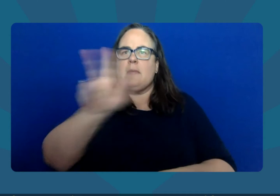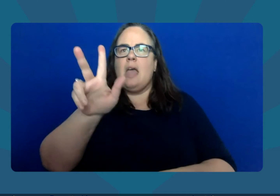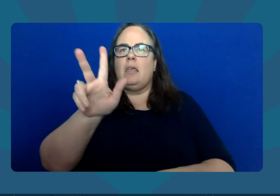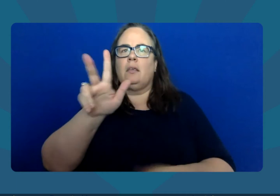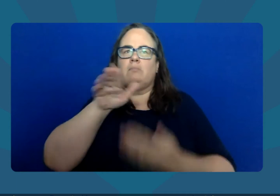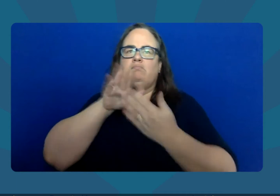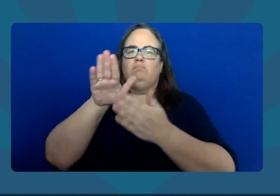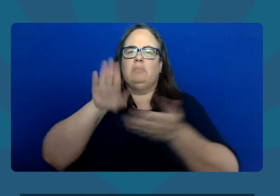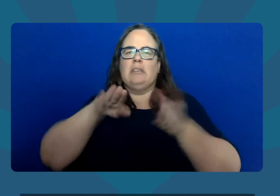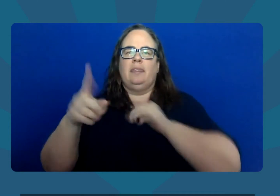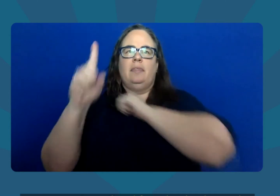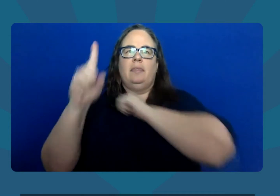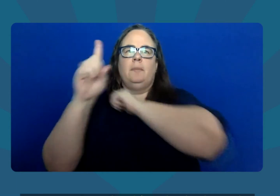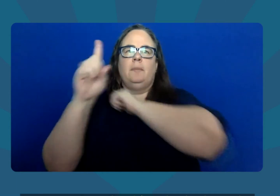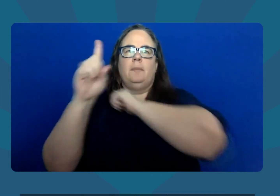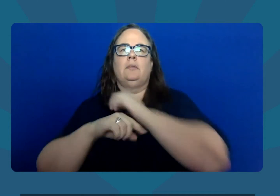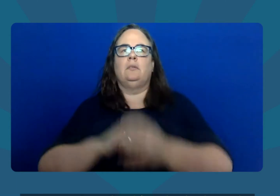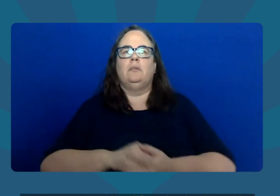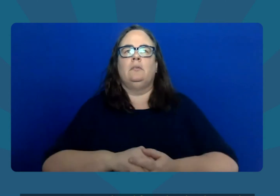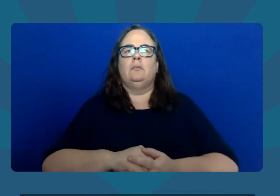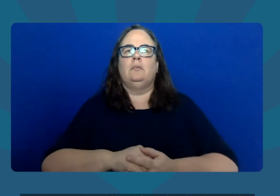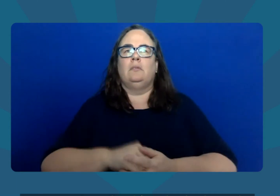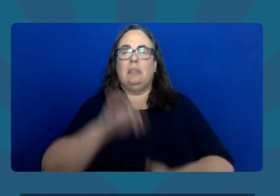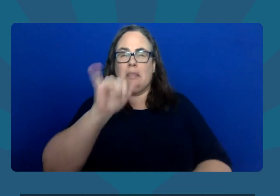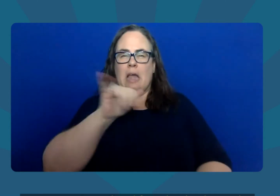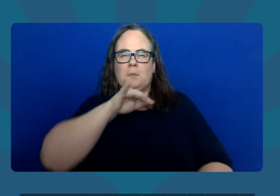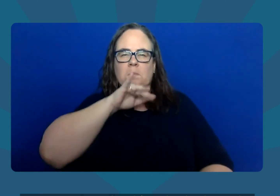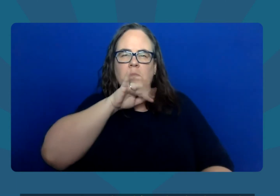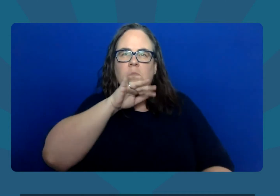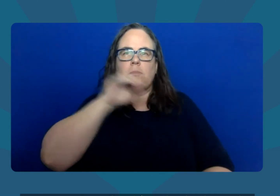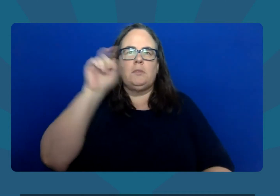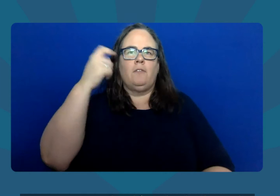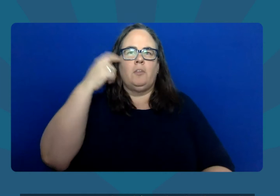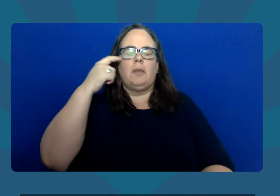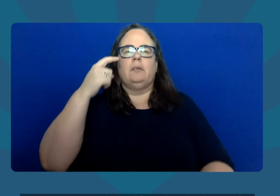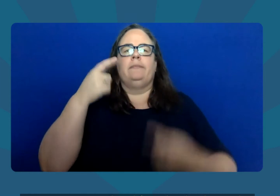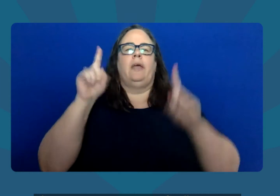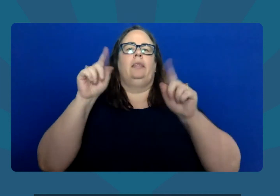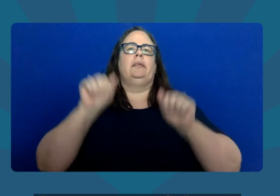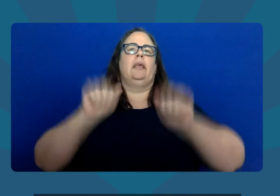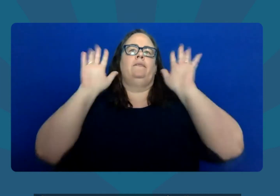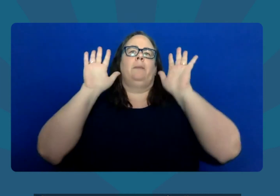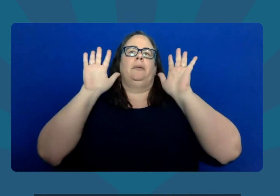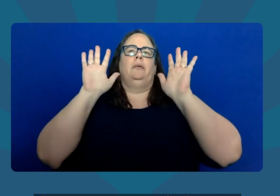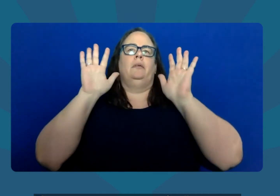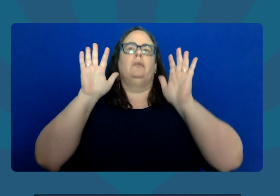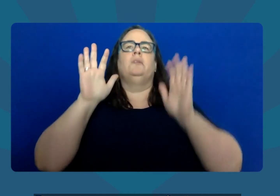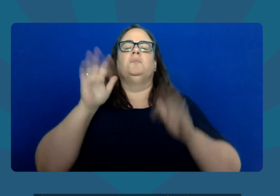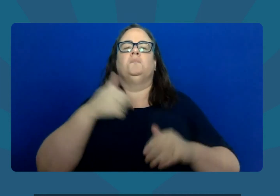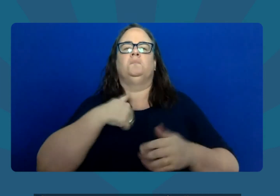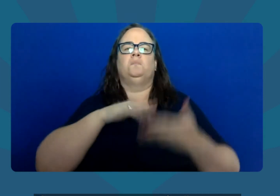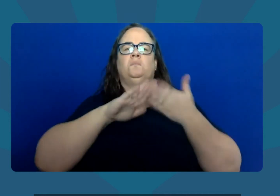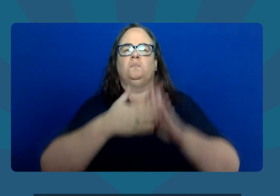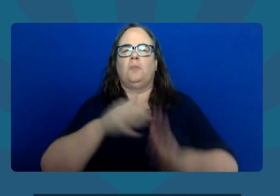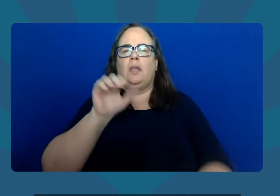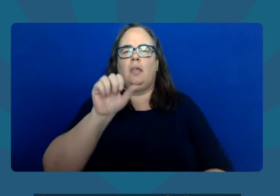for many years to see us returned and face the death penalty. That corrupt government